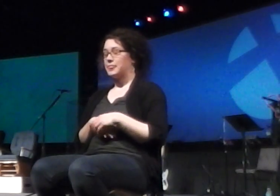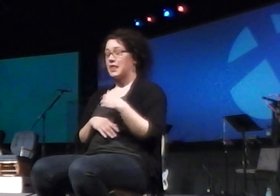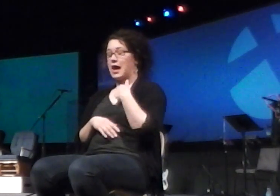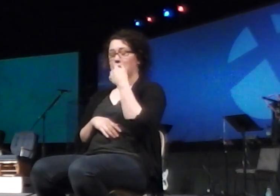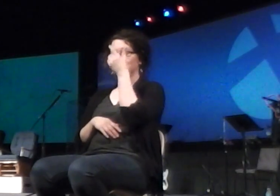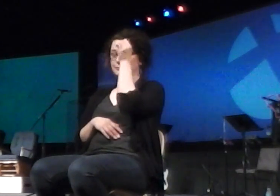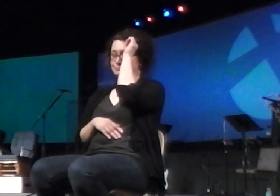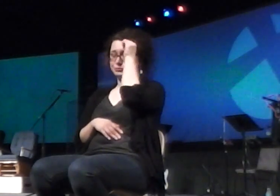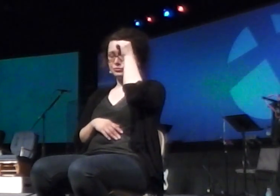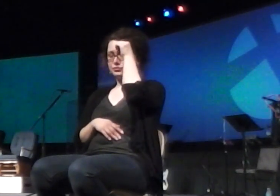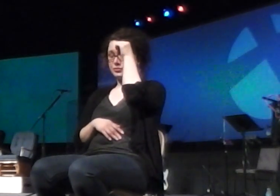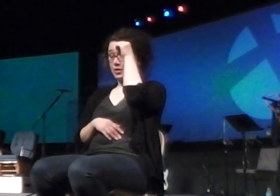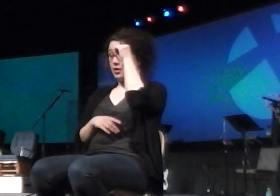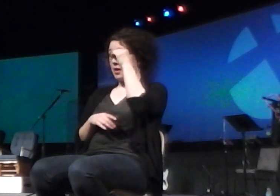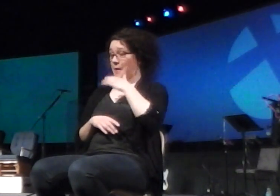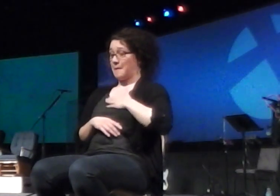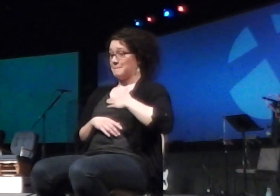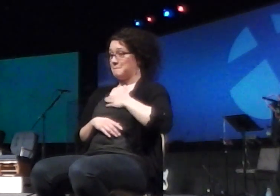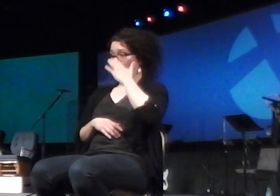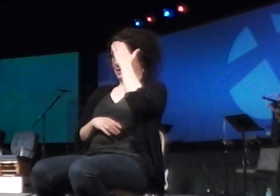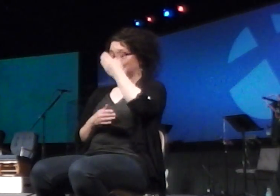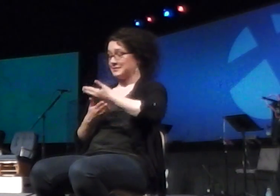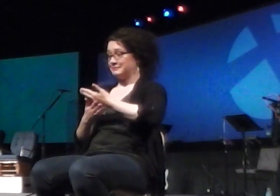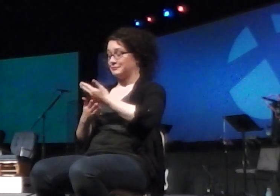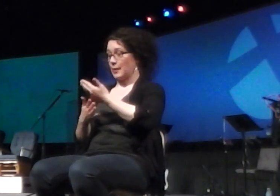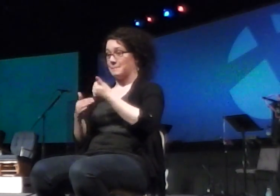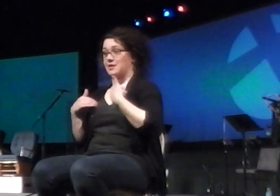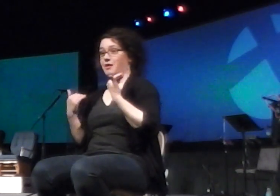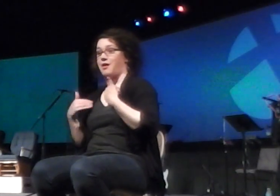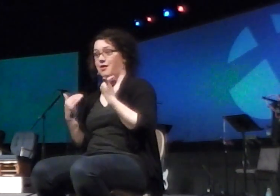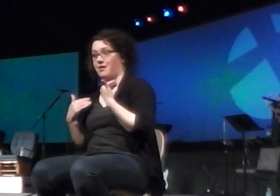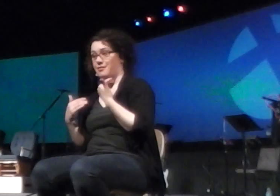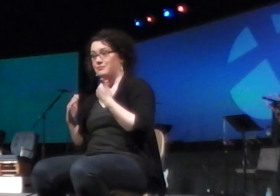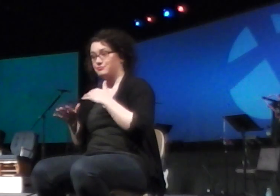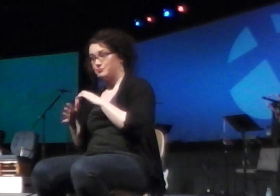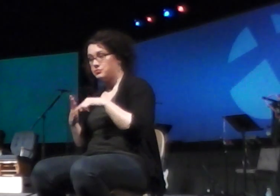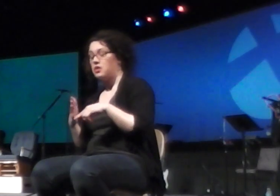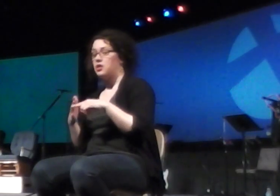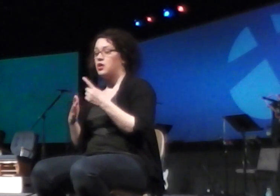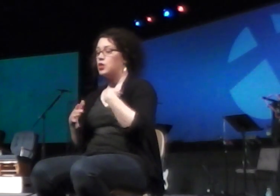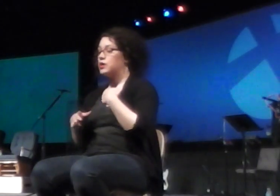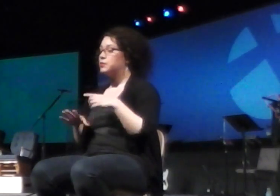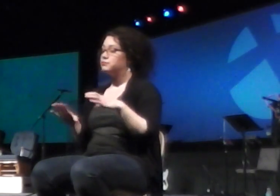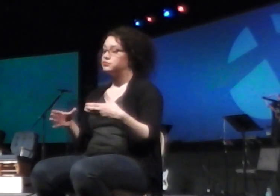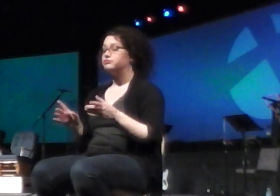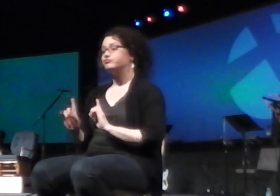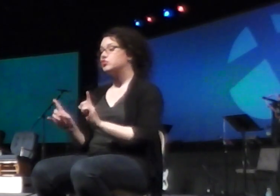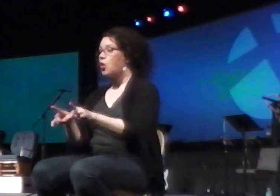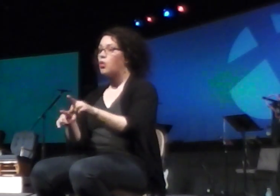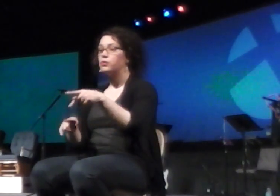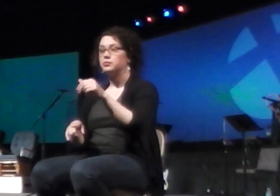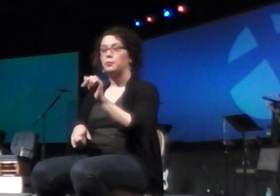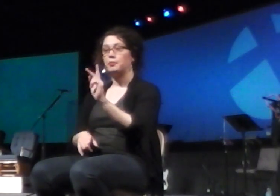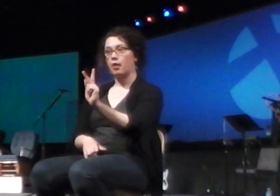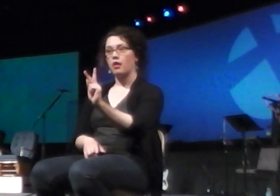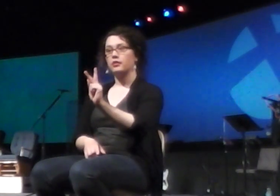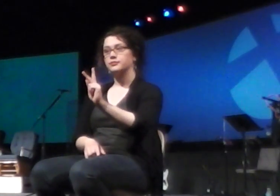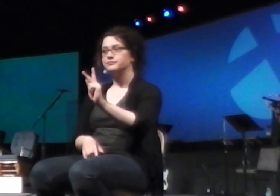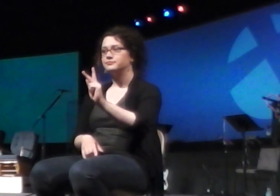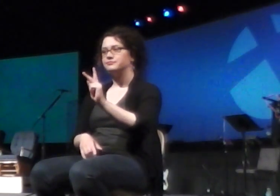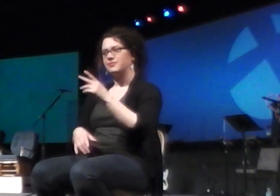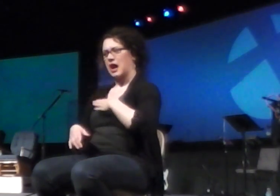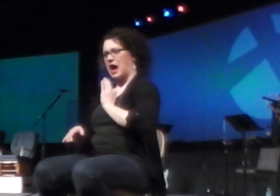boys were very young. I remember we went one day for a walk. We were headed to the park that's near my house, and as we walked by, there was this tree,